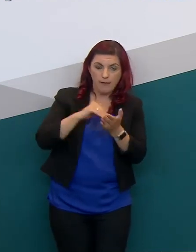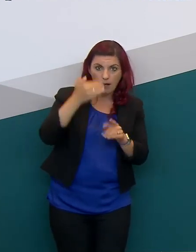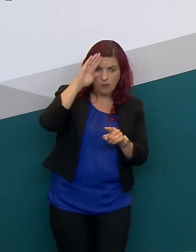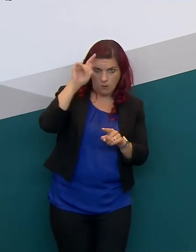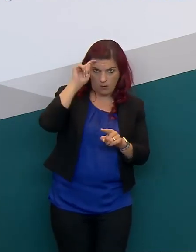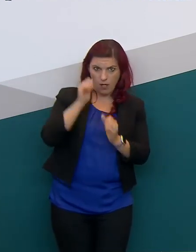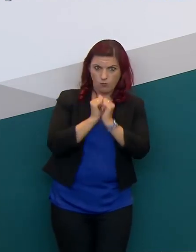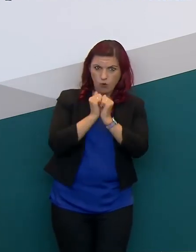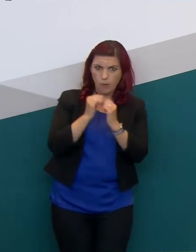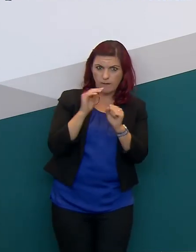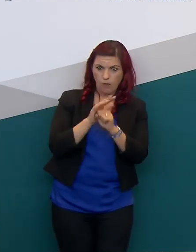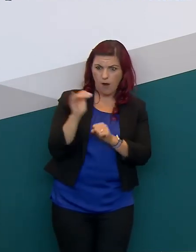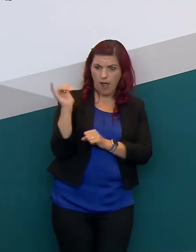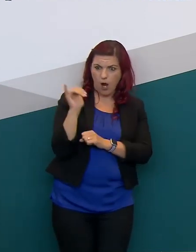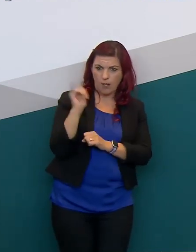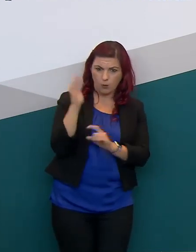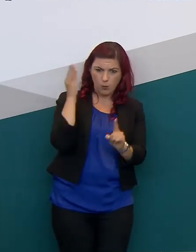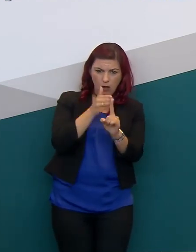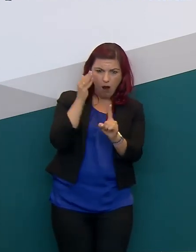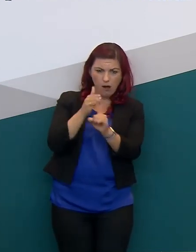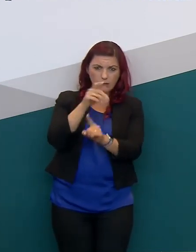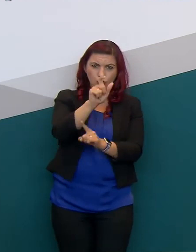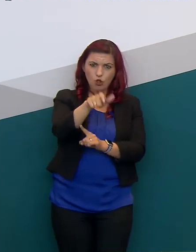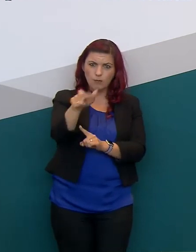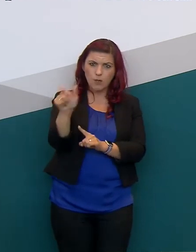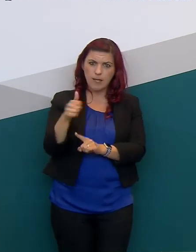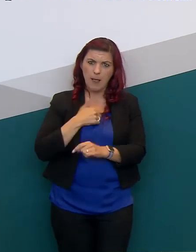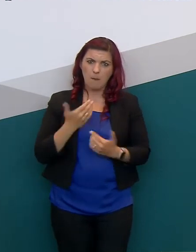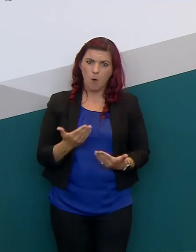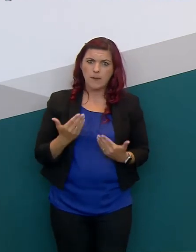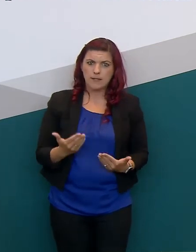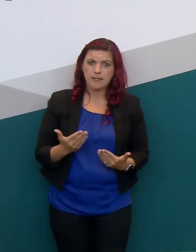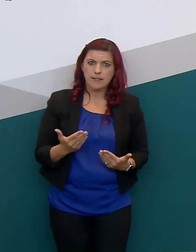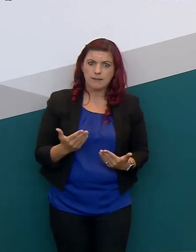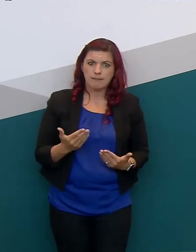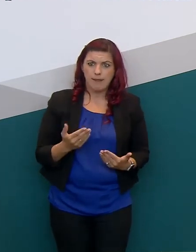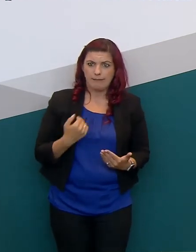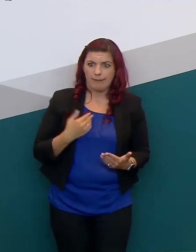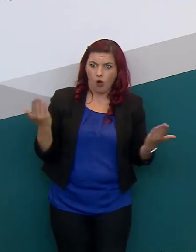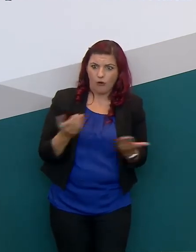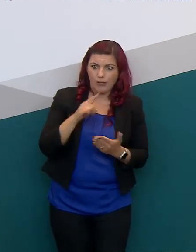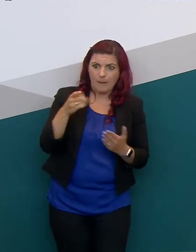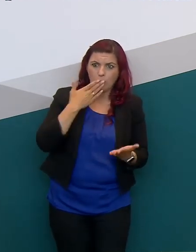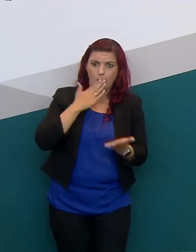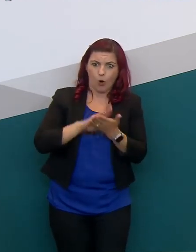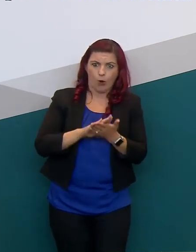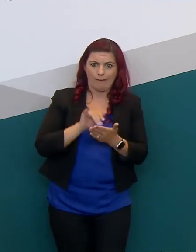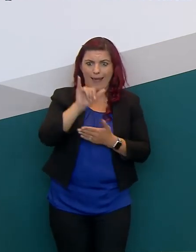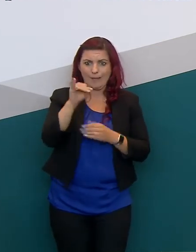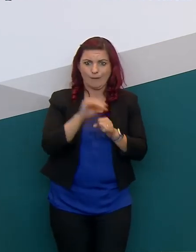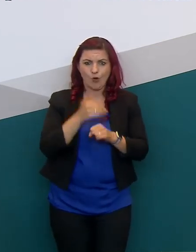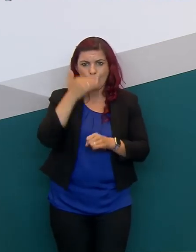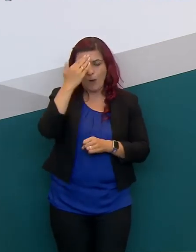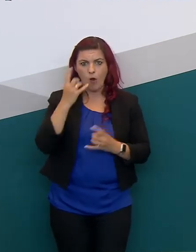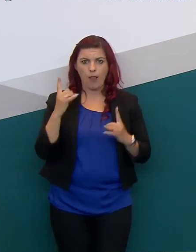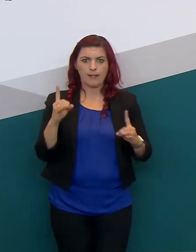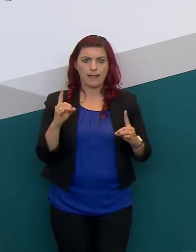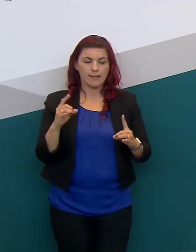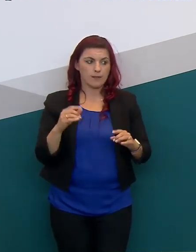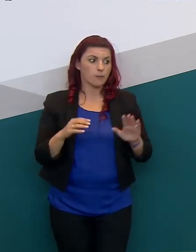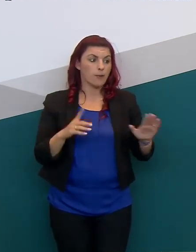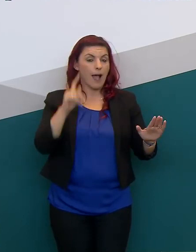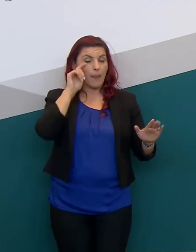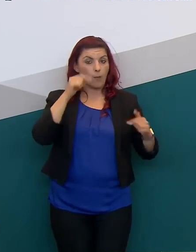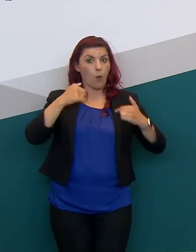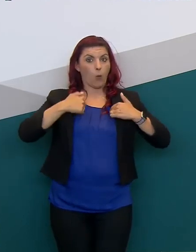for airlines to be targeting customers, telling them to essentially book flights for a summer holiday at this point? I think what we are advising the public to do is